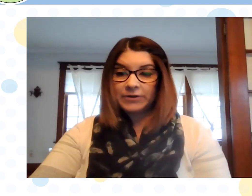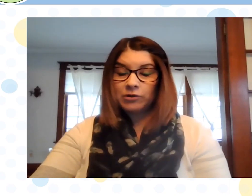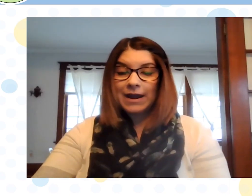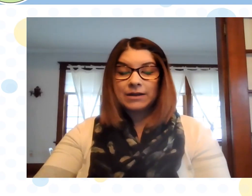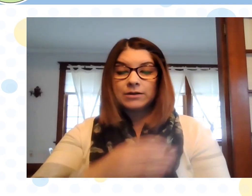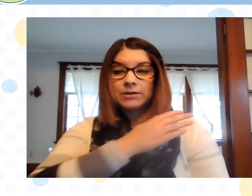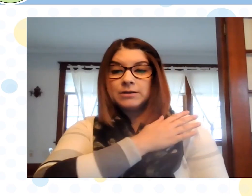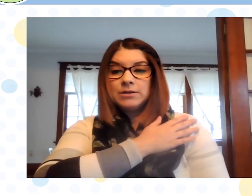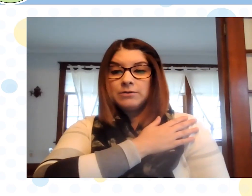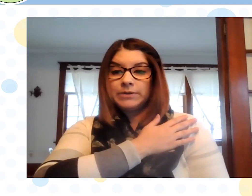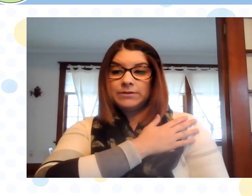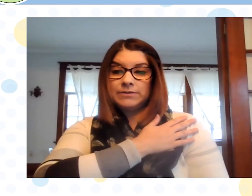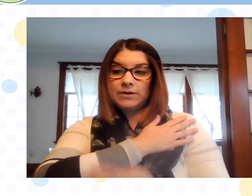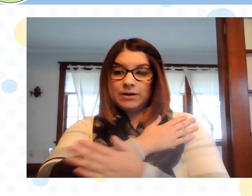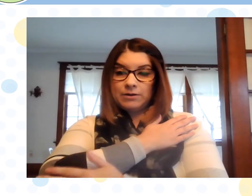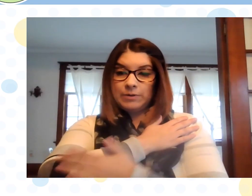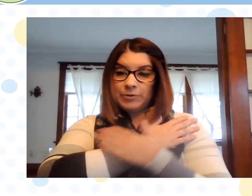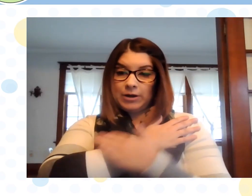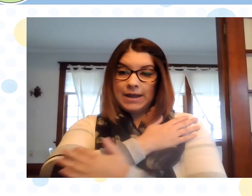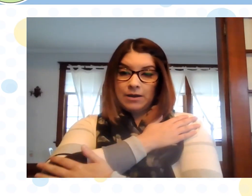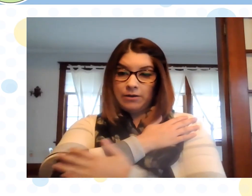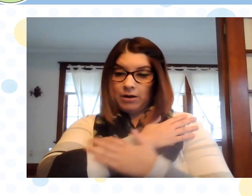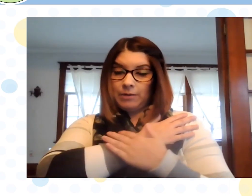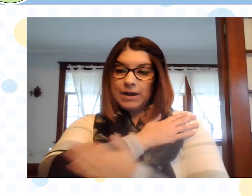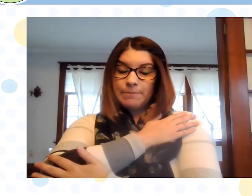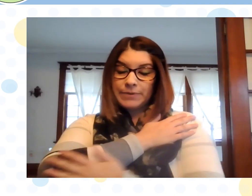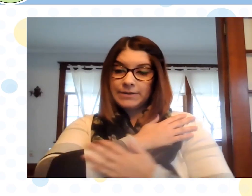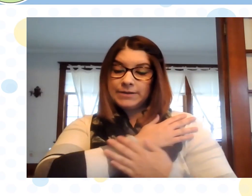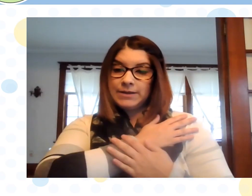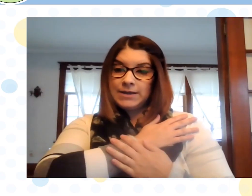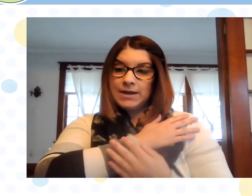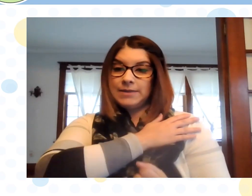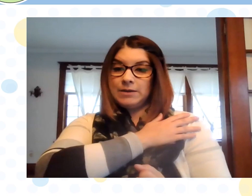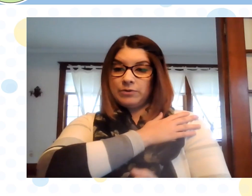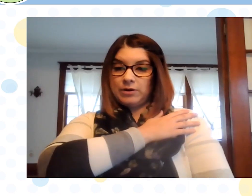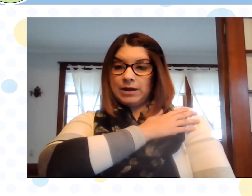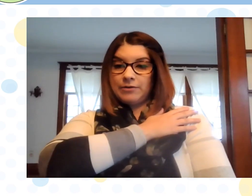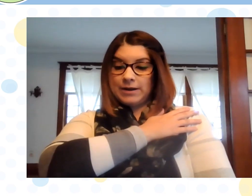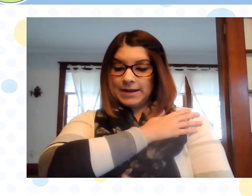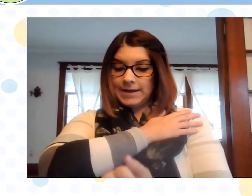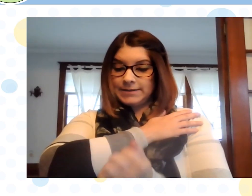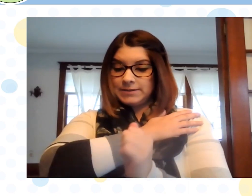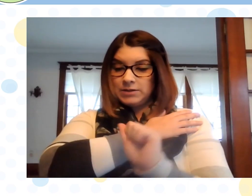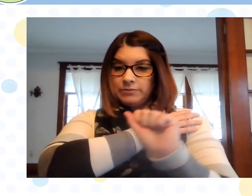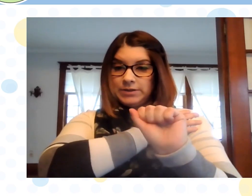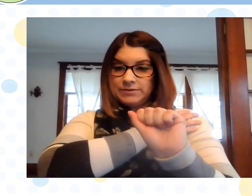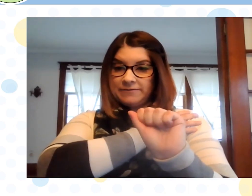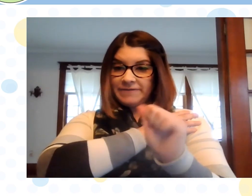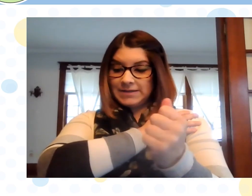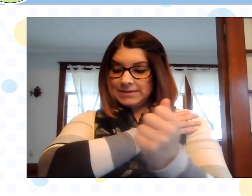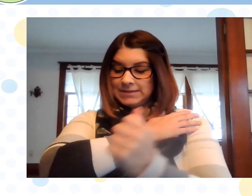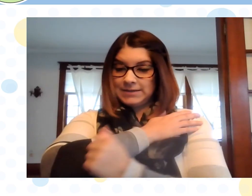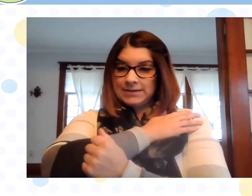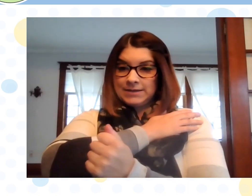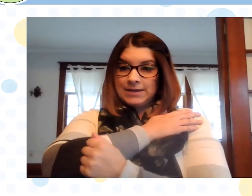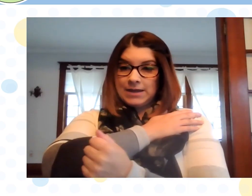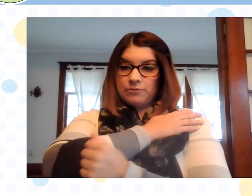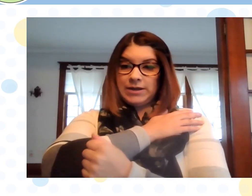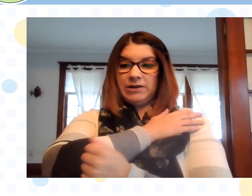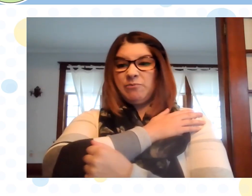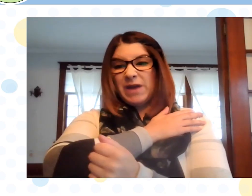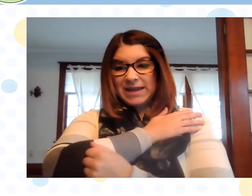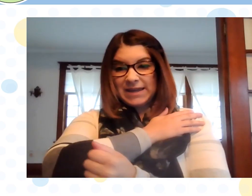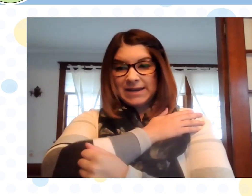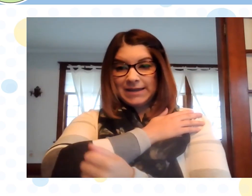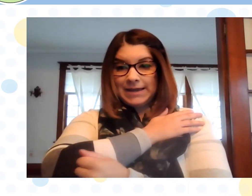And for cracker, we put our arm up, and then with our other hand, we use a fist, and we